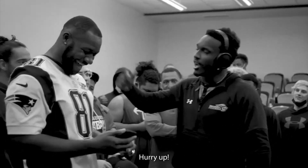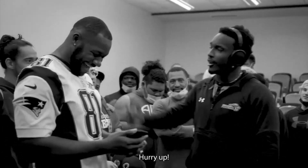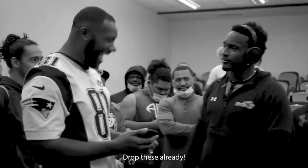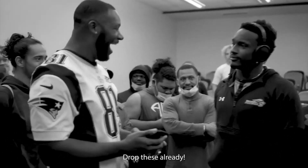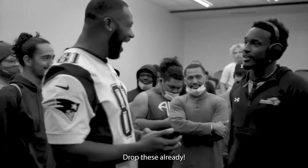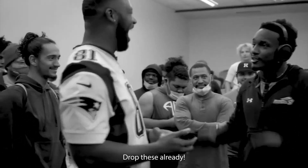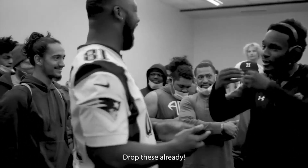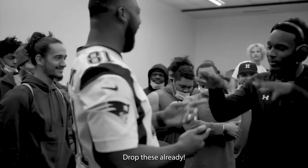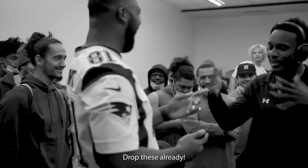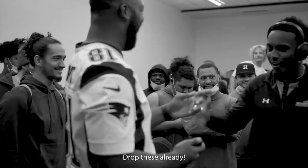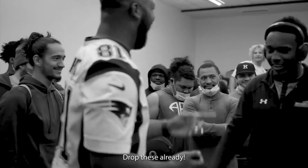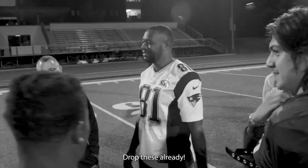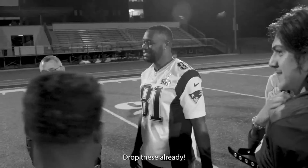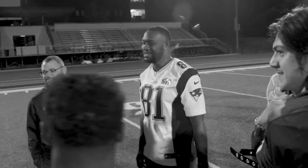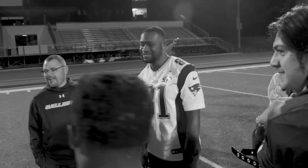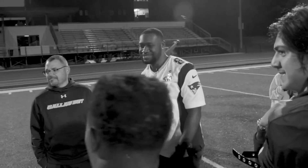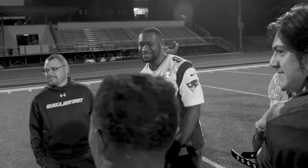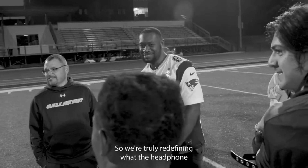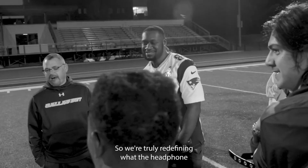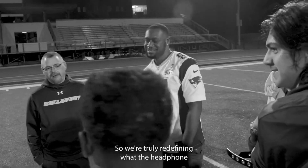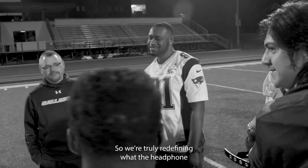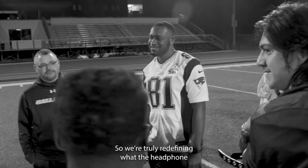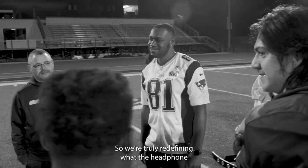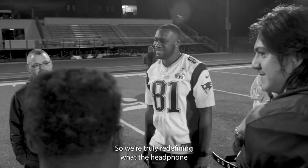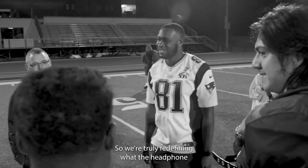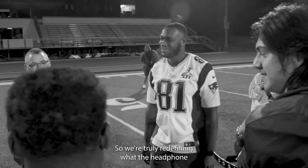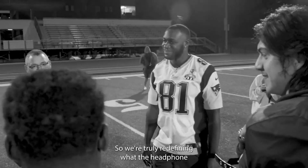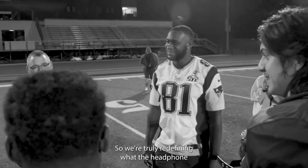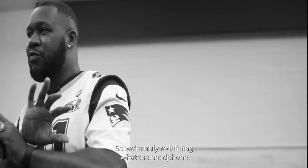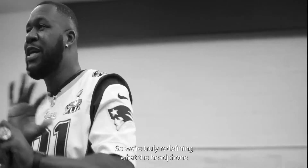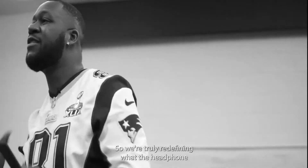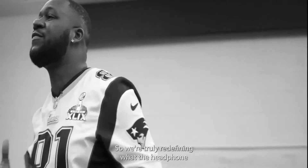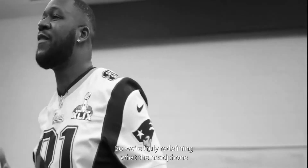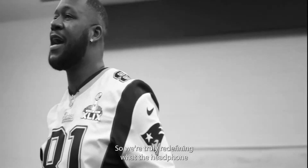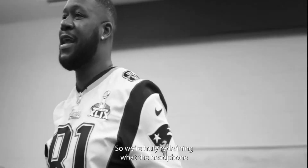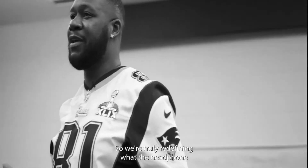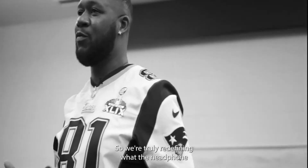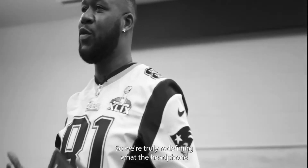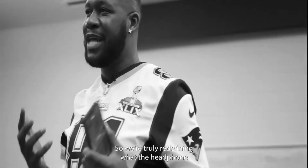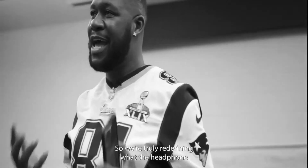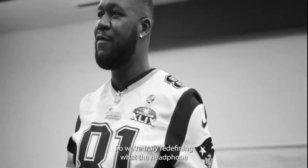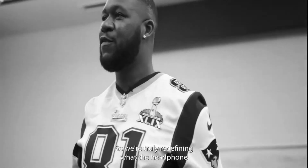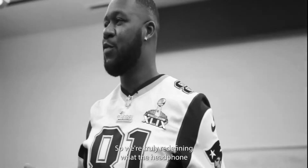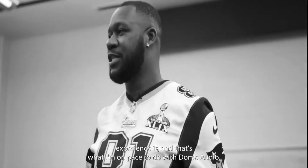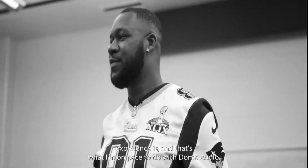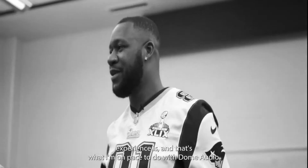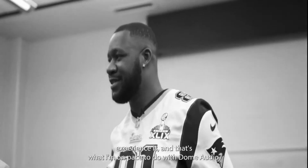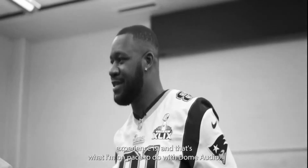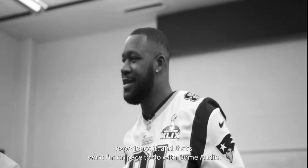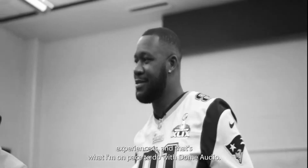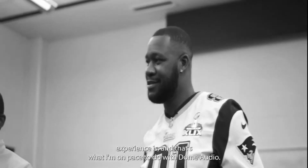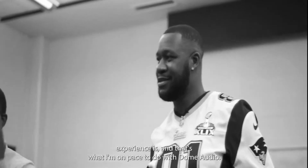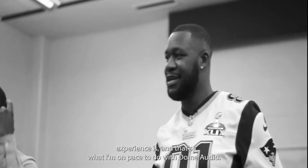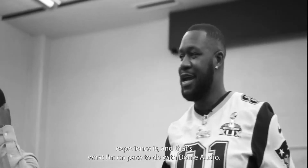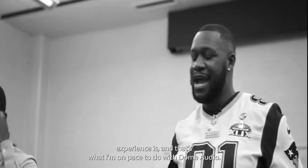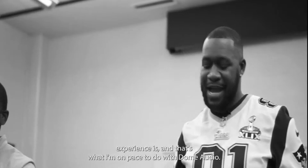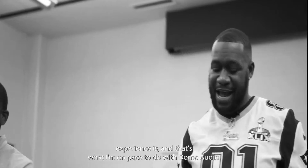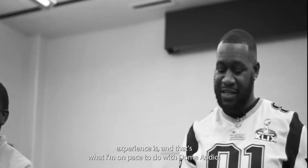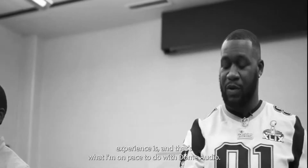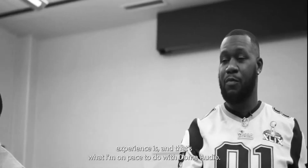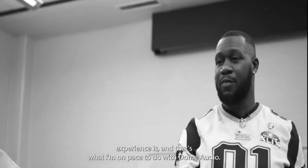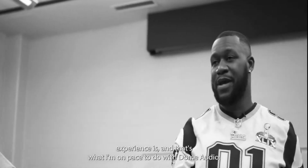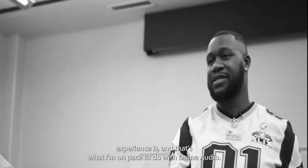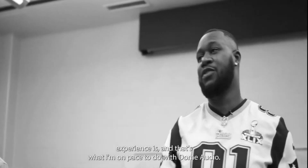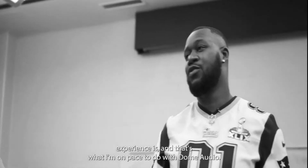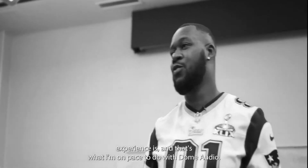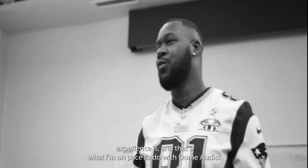Hurry up! Drop these already. So we're truly redefining what the headphone experience is. And